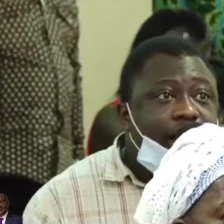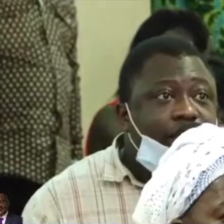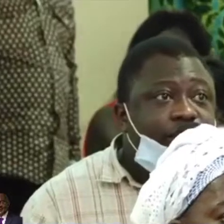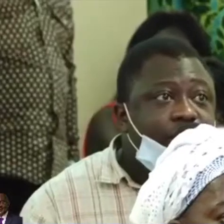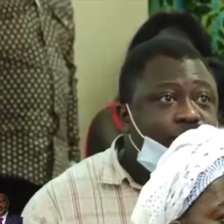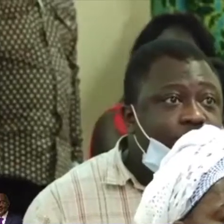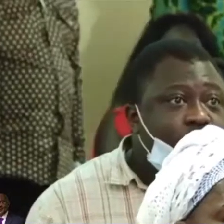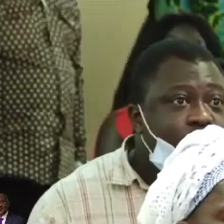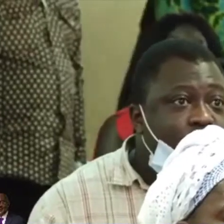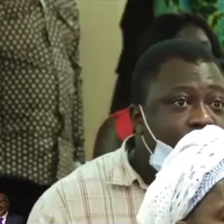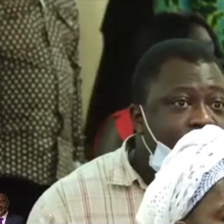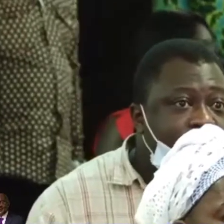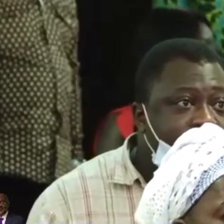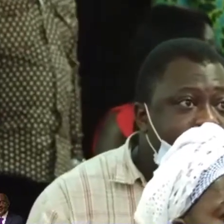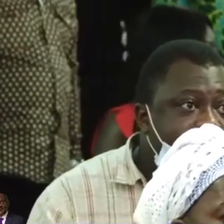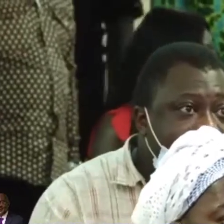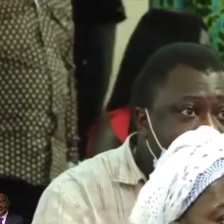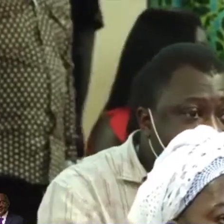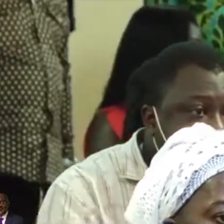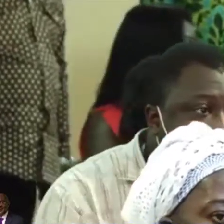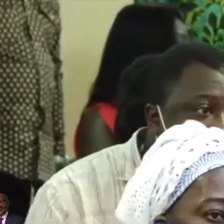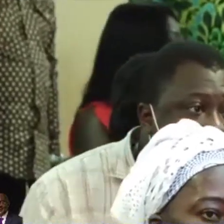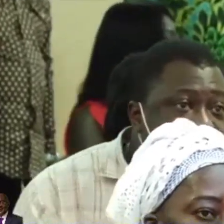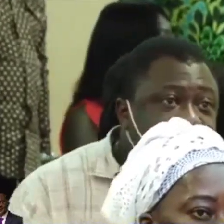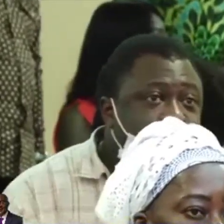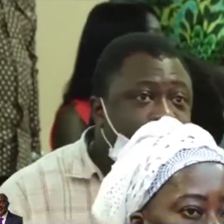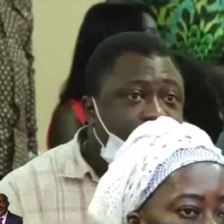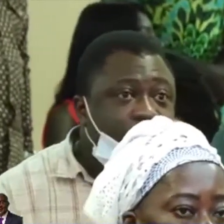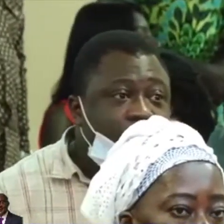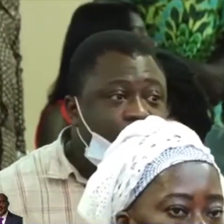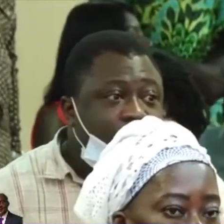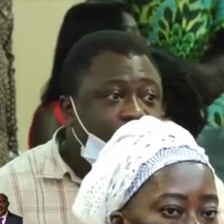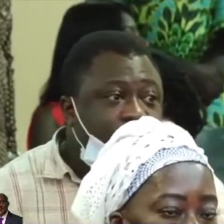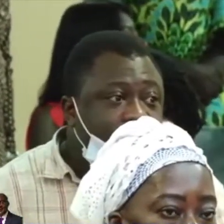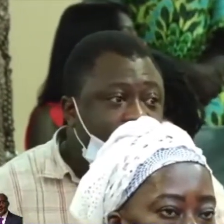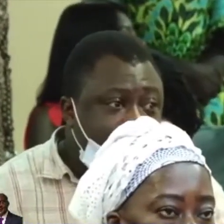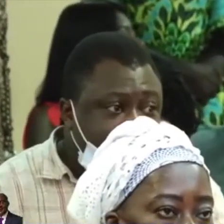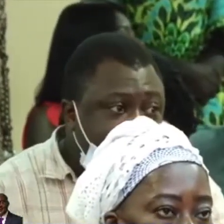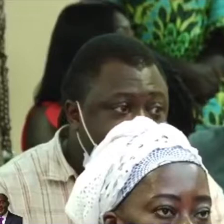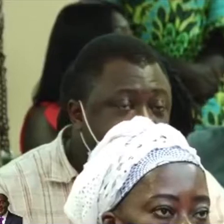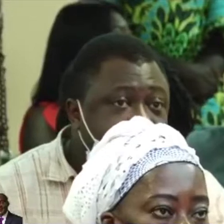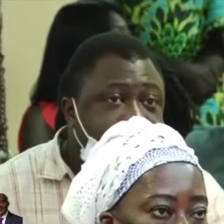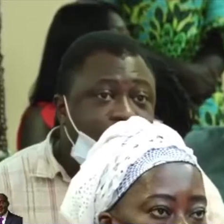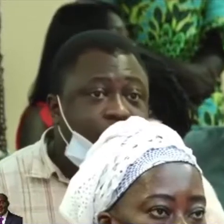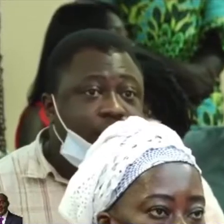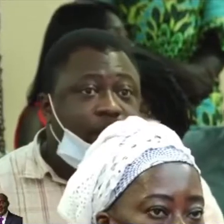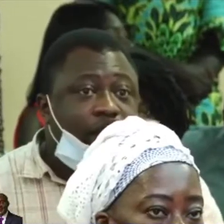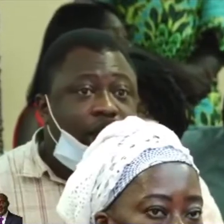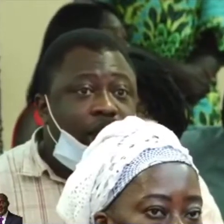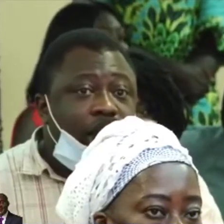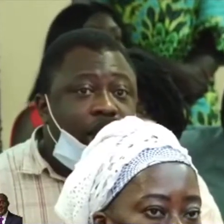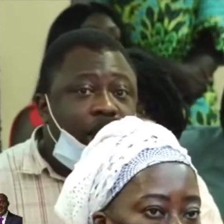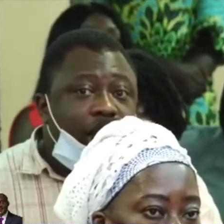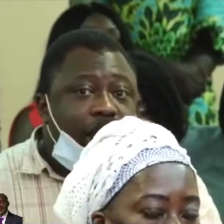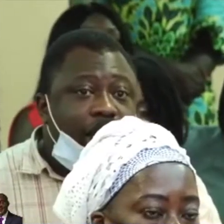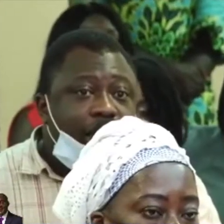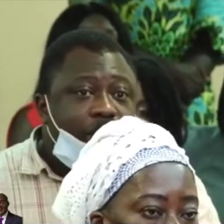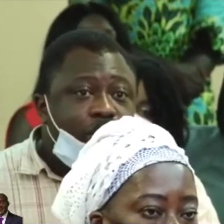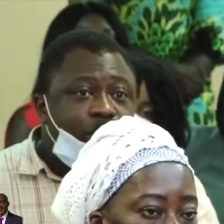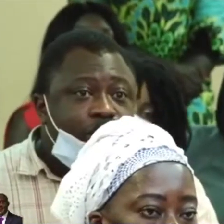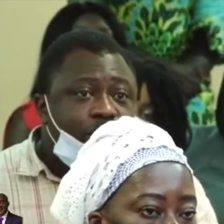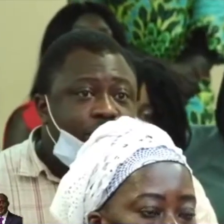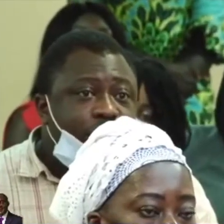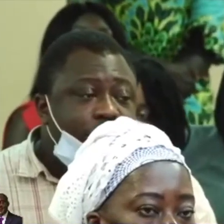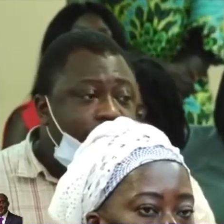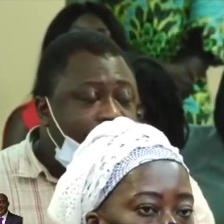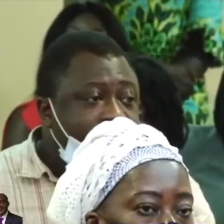I first of all want to commend the government for the good work done, amazing work. I want to